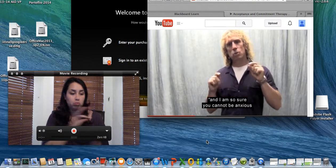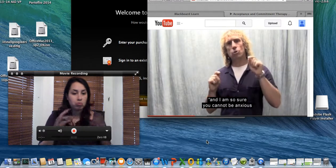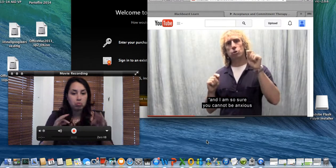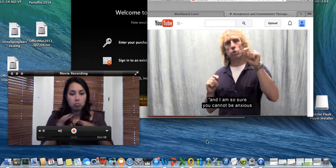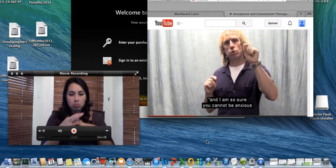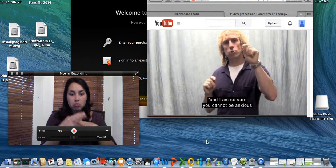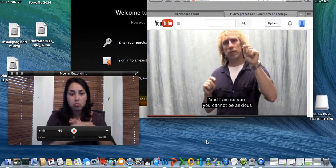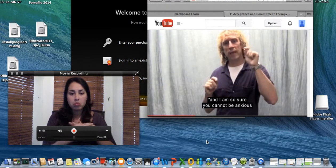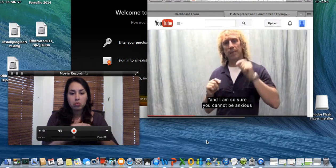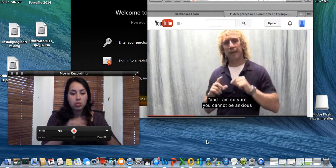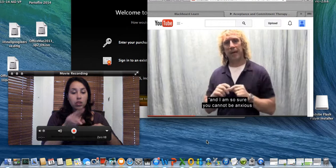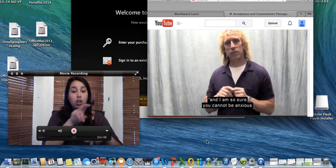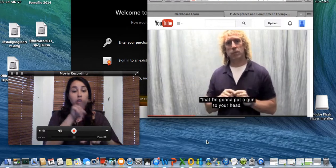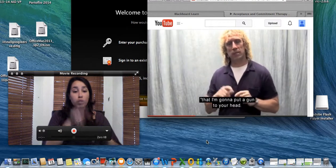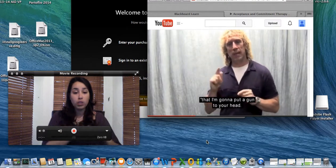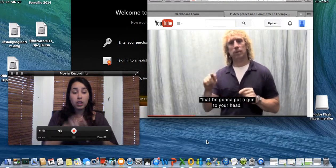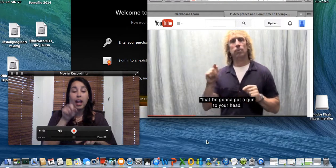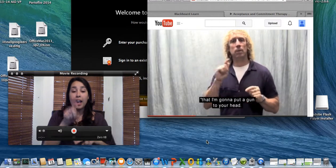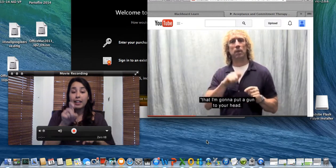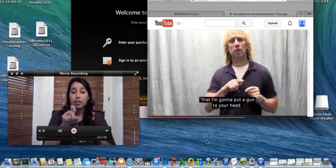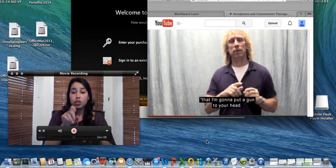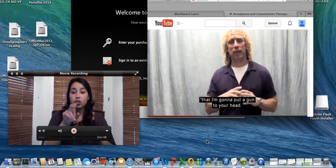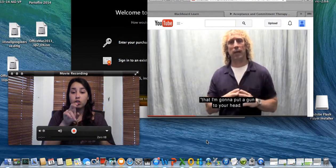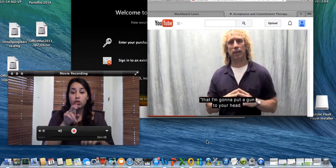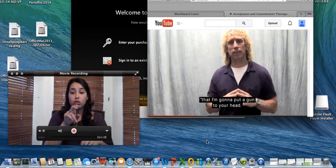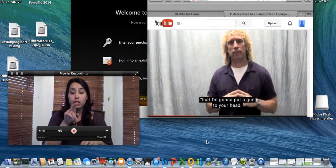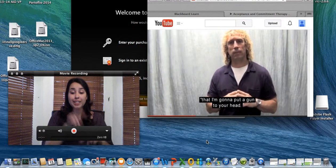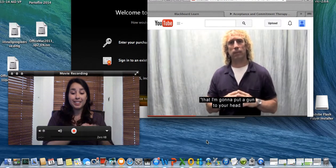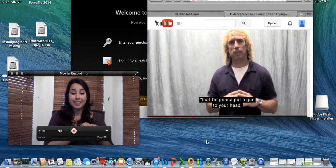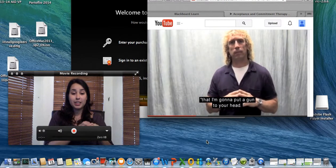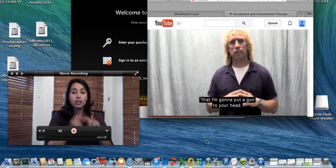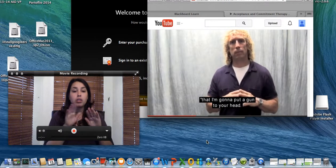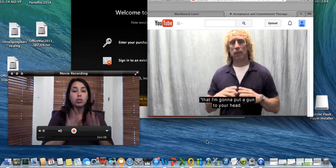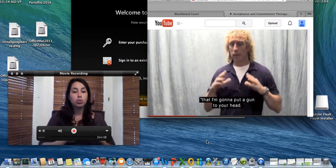I'm so sure you cannot be anxious that I'm going to put a gun to your head.